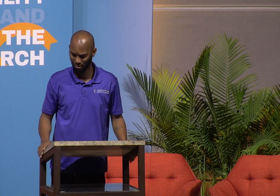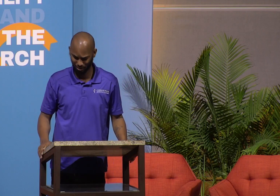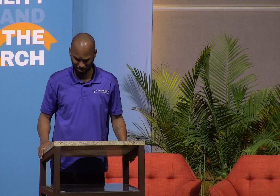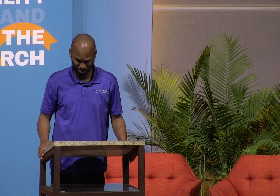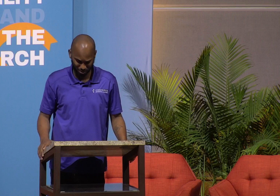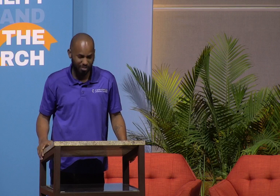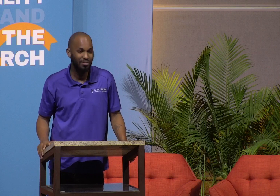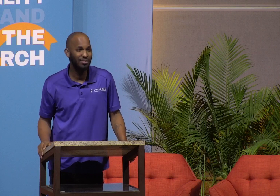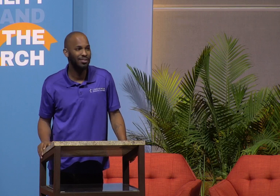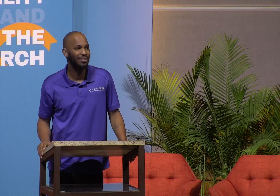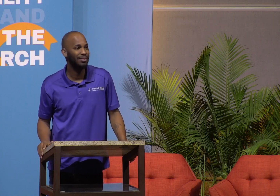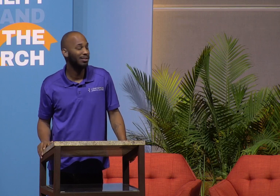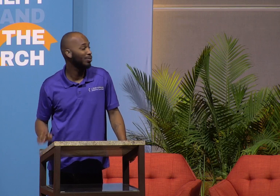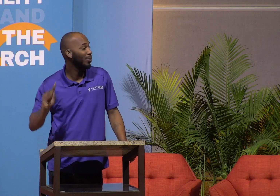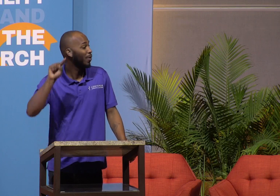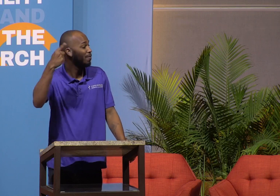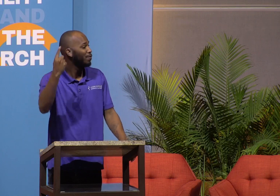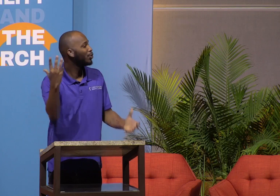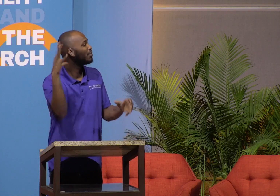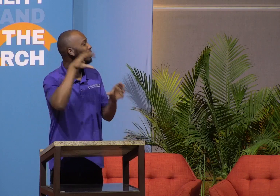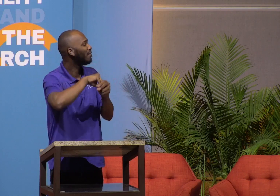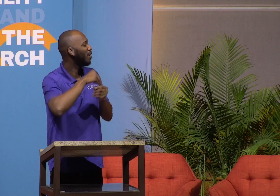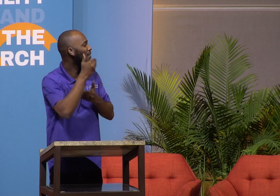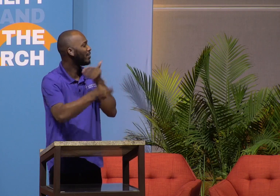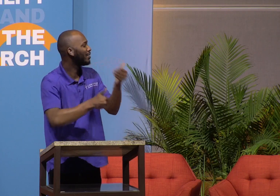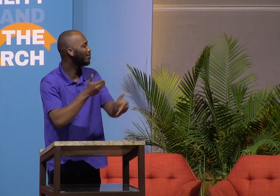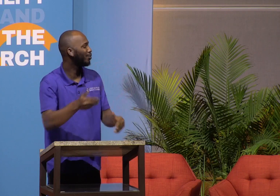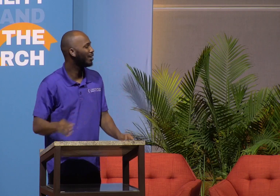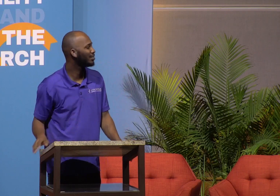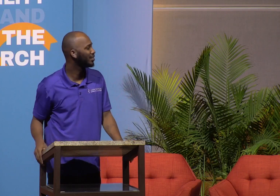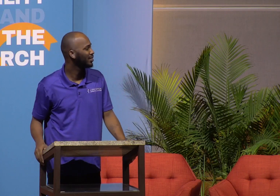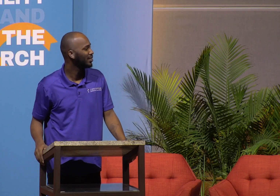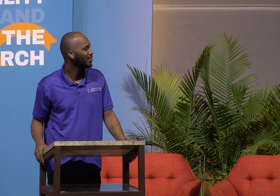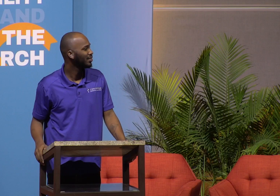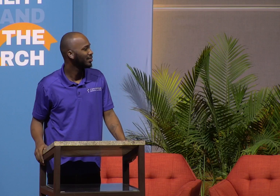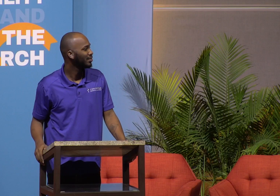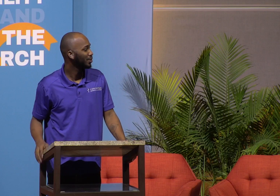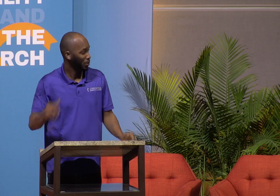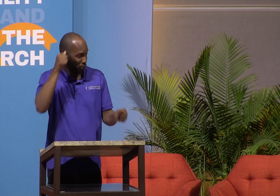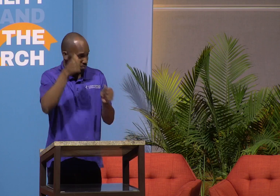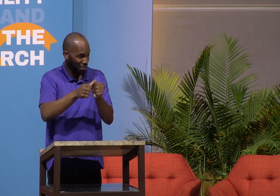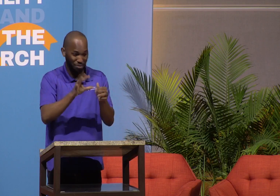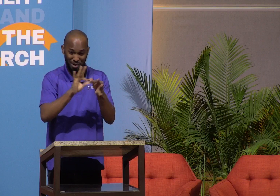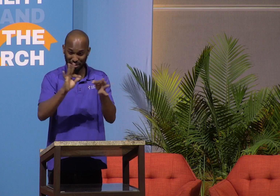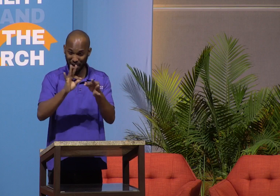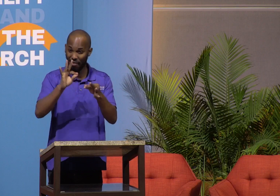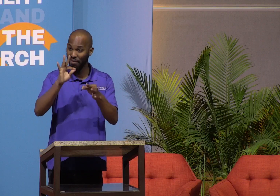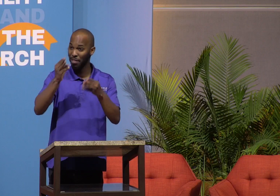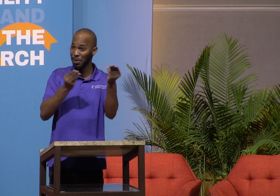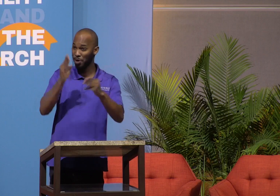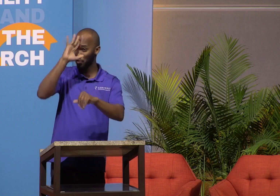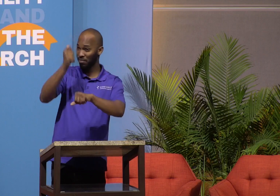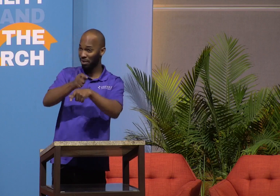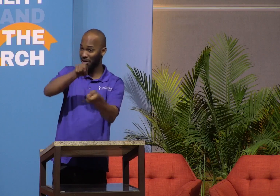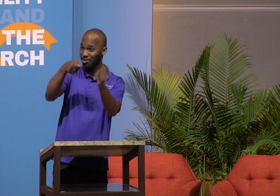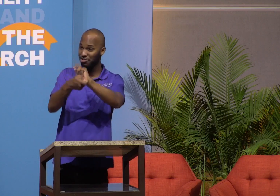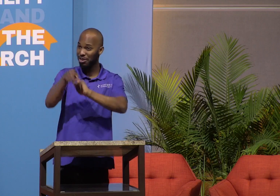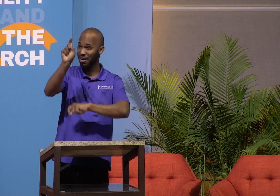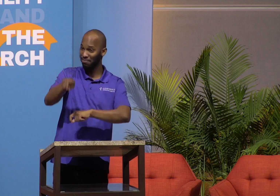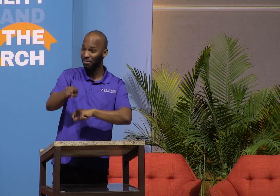that the church, any church can do. And the first thing really is just be involved in a process. We're talking